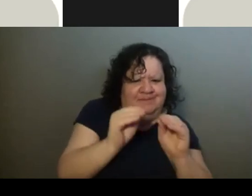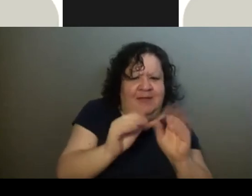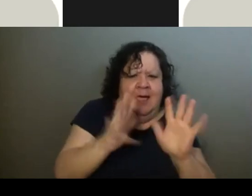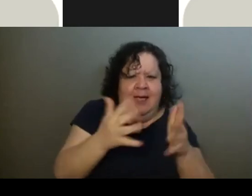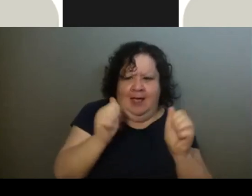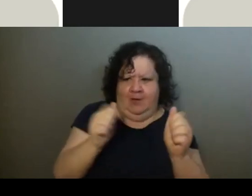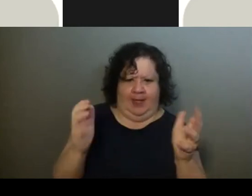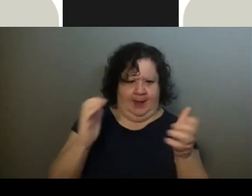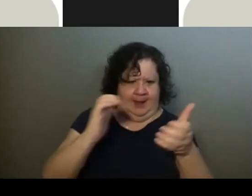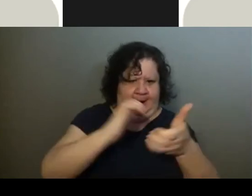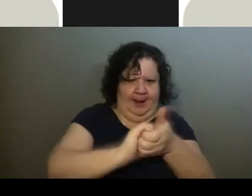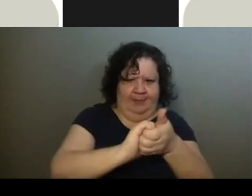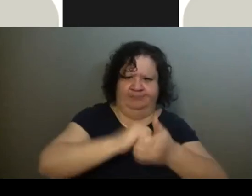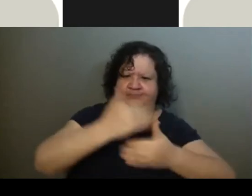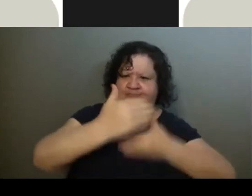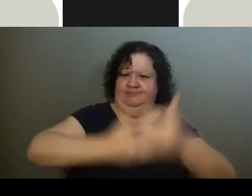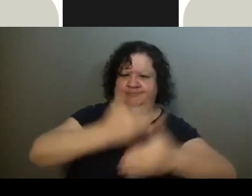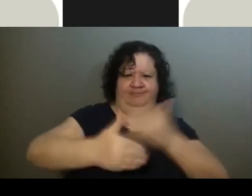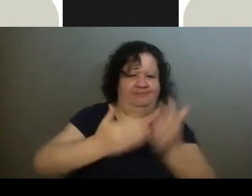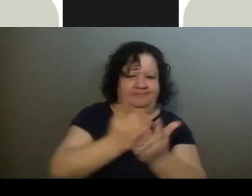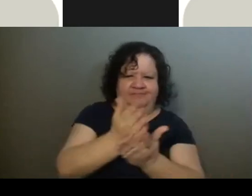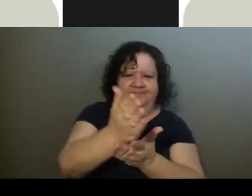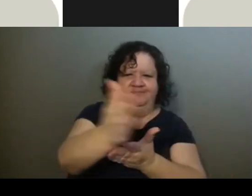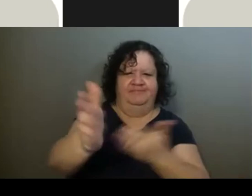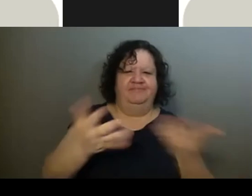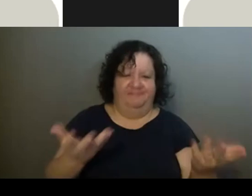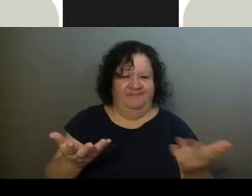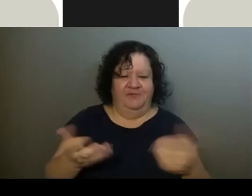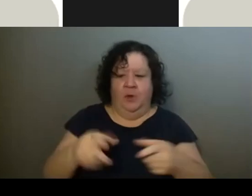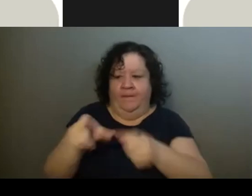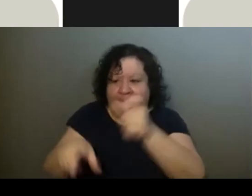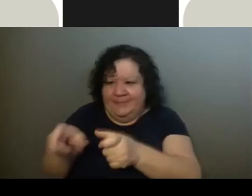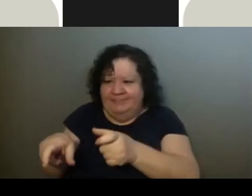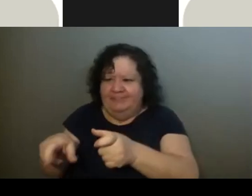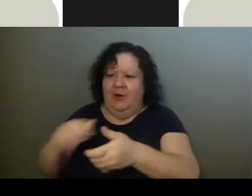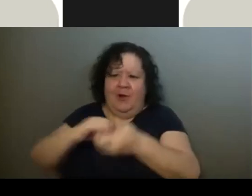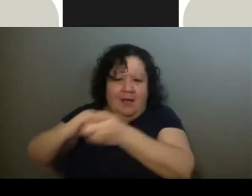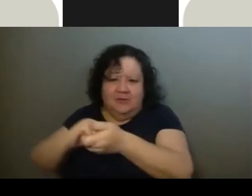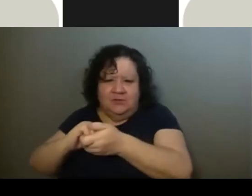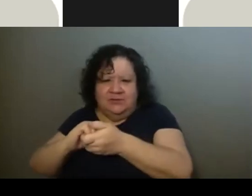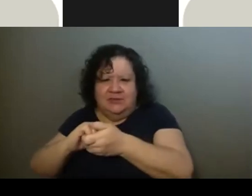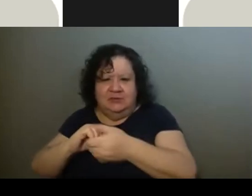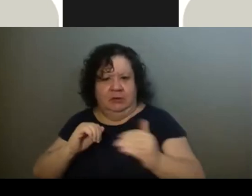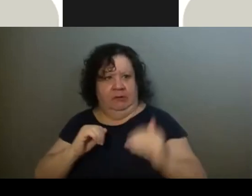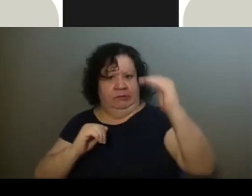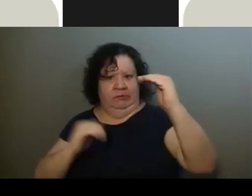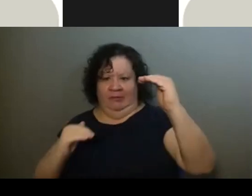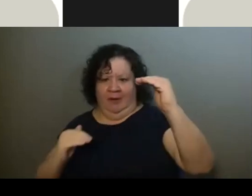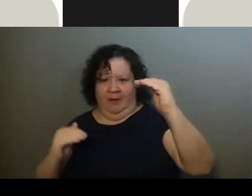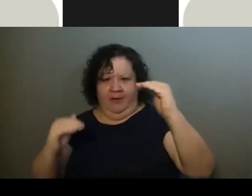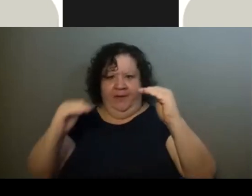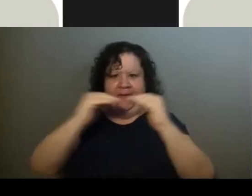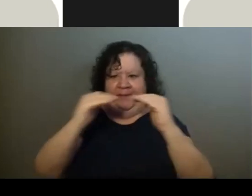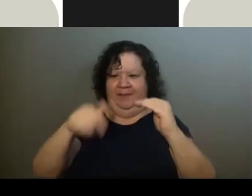and grassroots organizations. We commit to raising the standards of our performance on disability inclusion and to